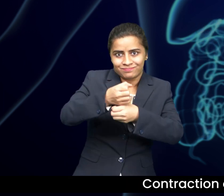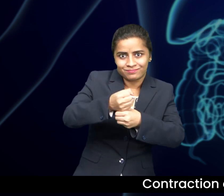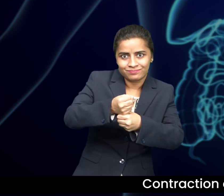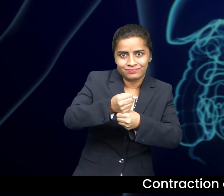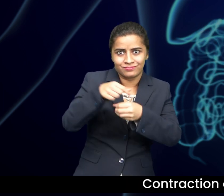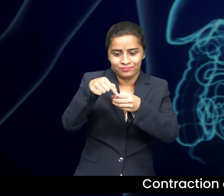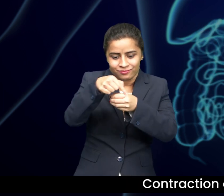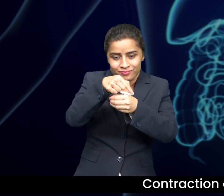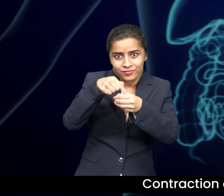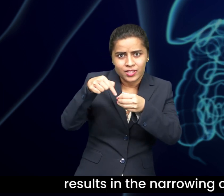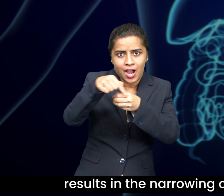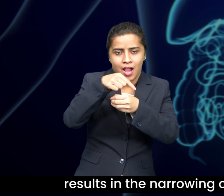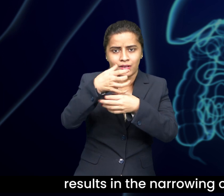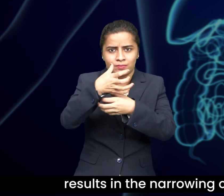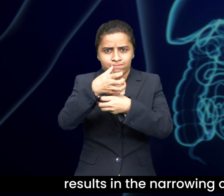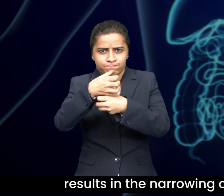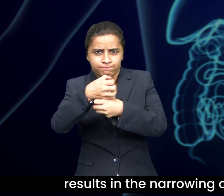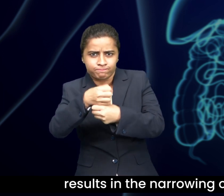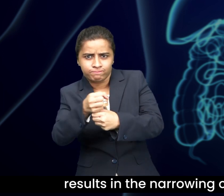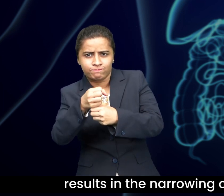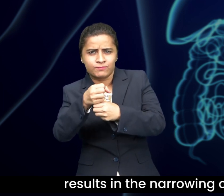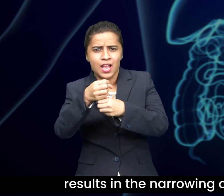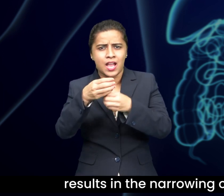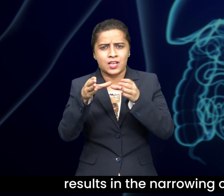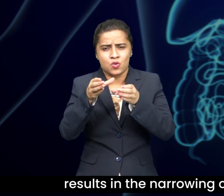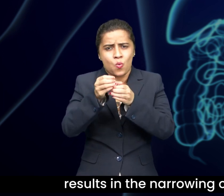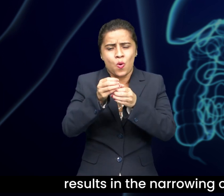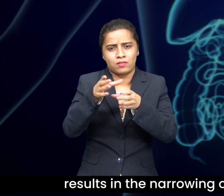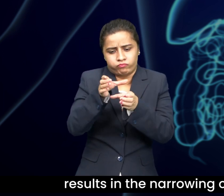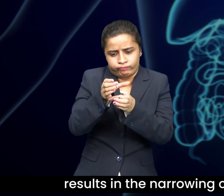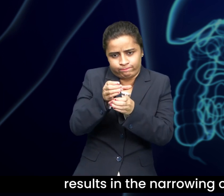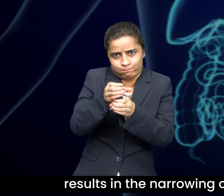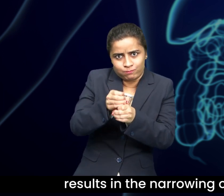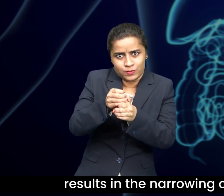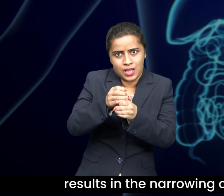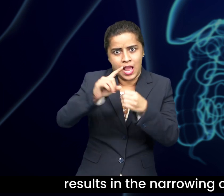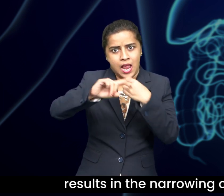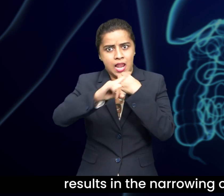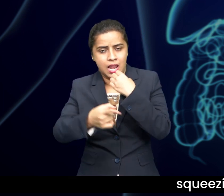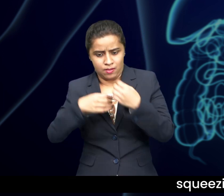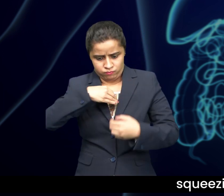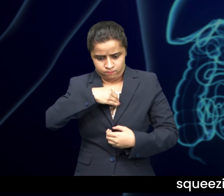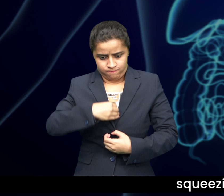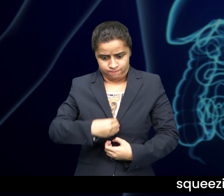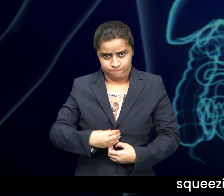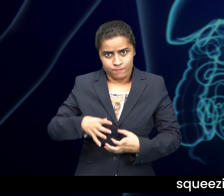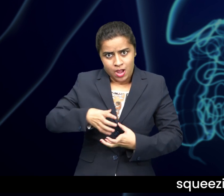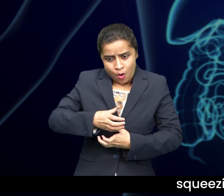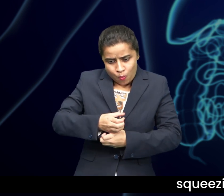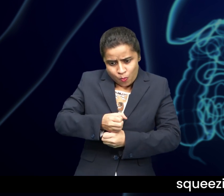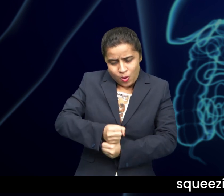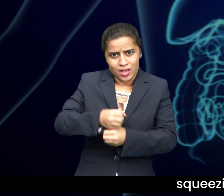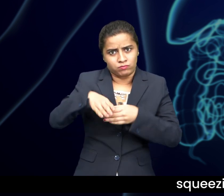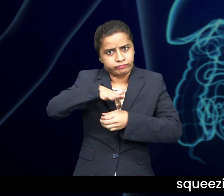Contraction of the circular muscles results in the narrowing of esophagus just behind the bolus, squeezing it